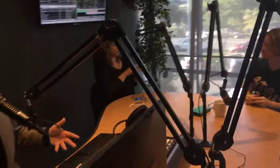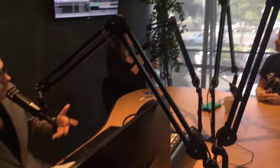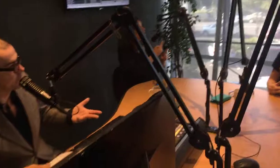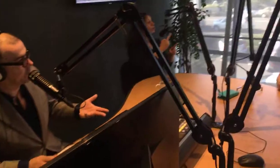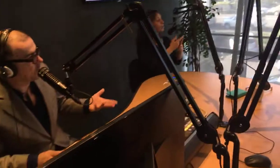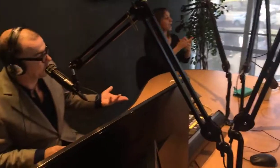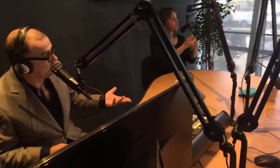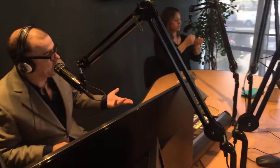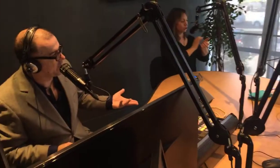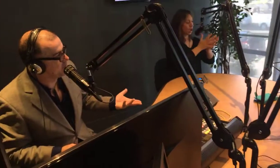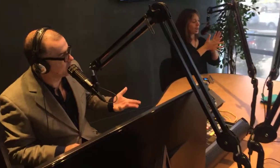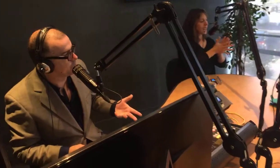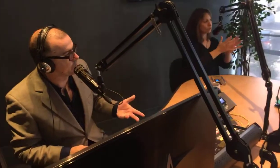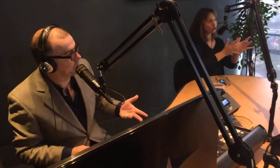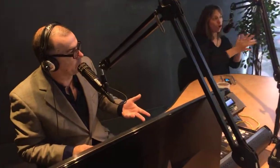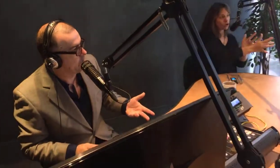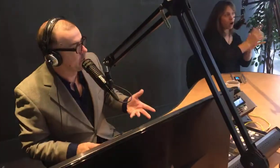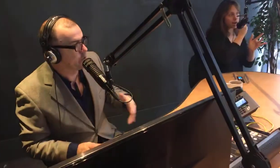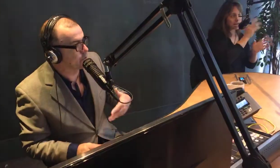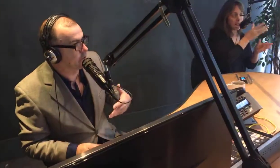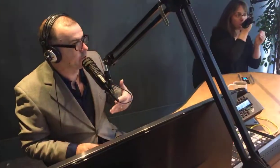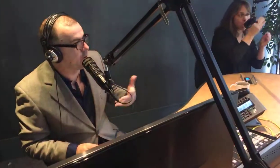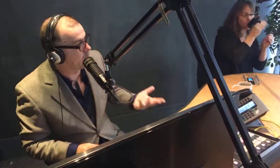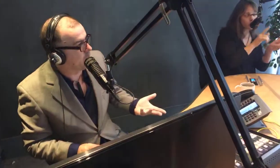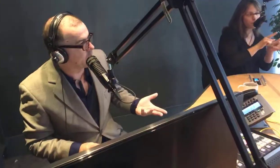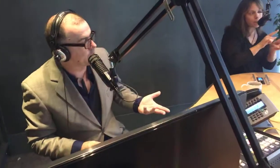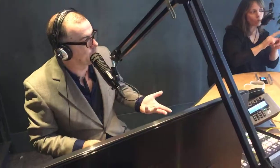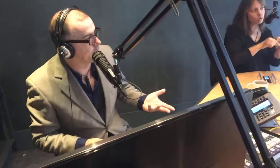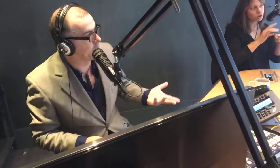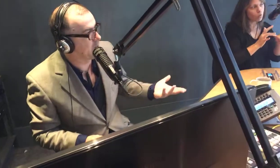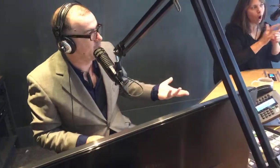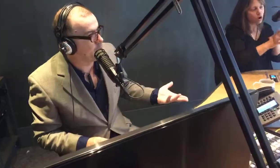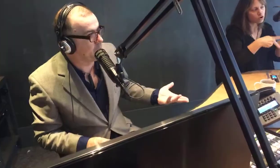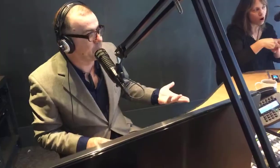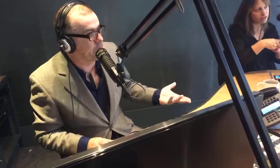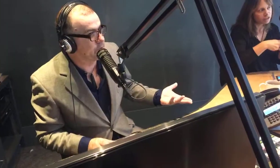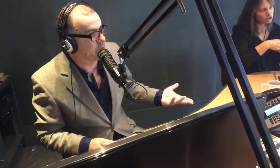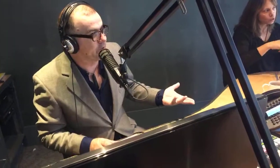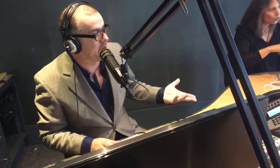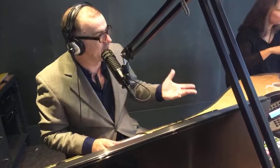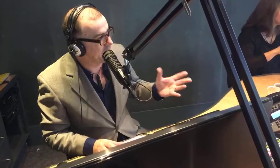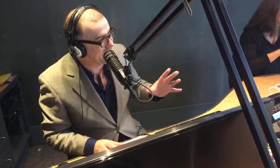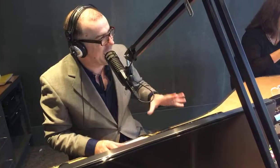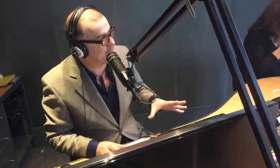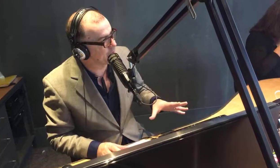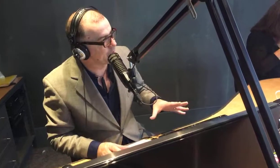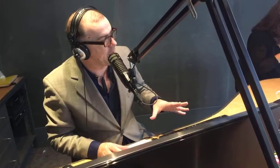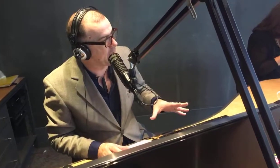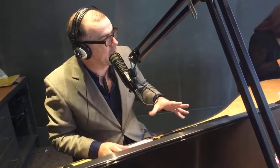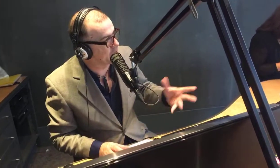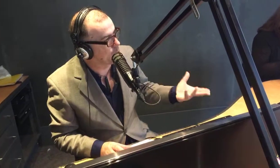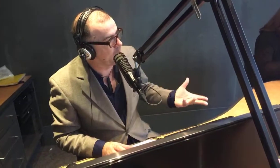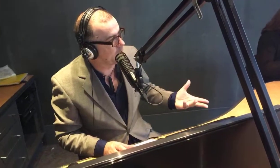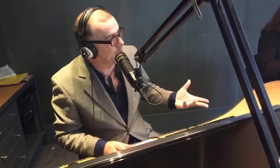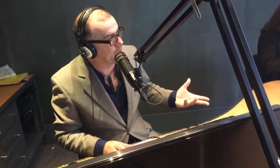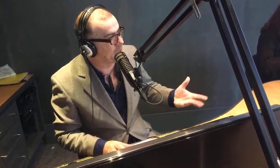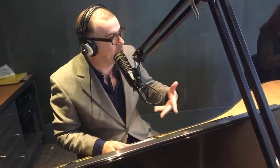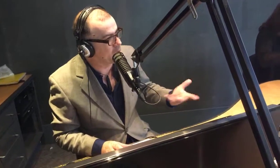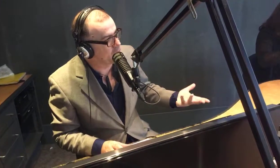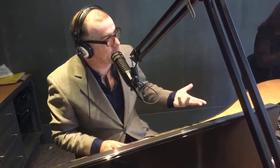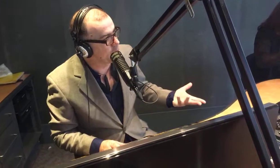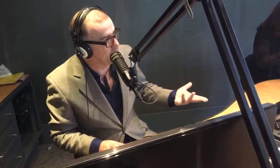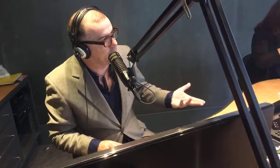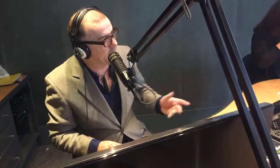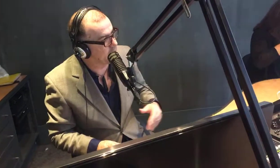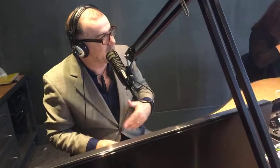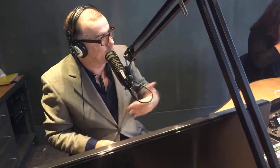language visually online, but also using online tools and mobile phones and apps as a way of